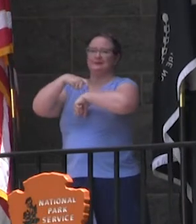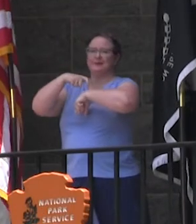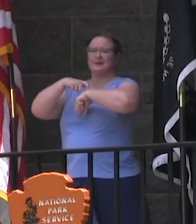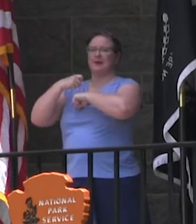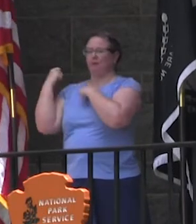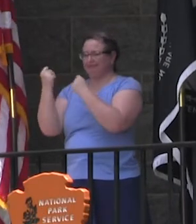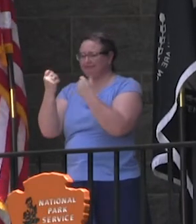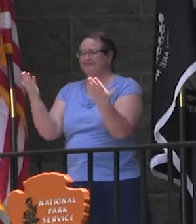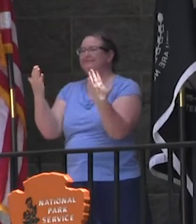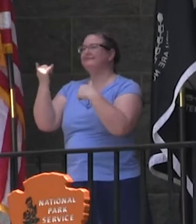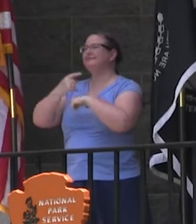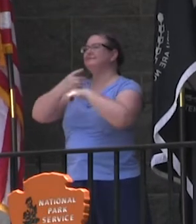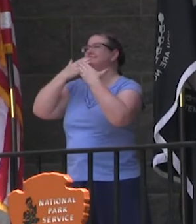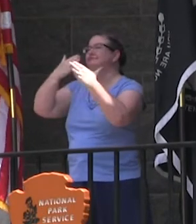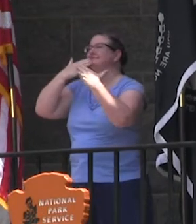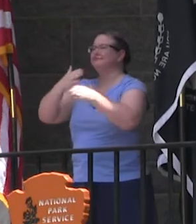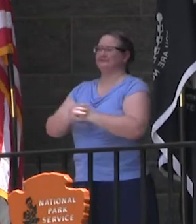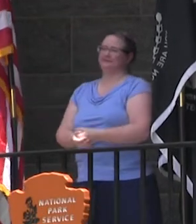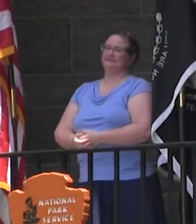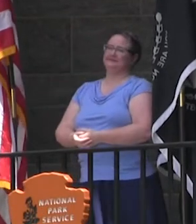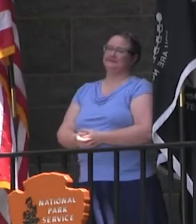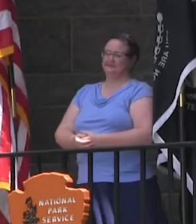us today, thank you so much.